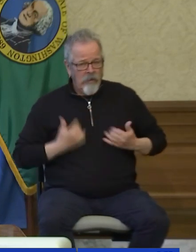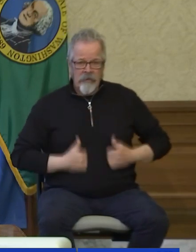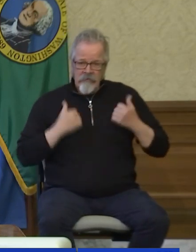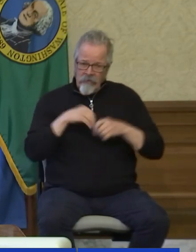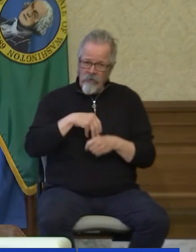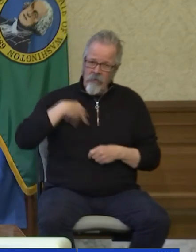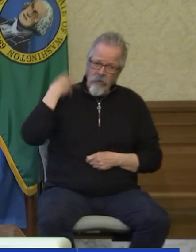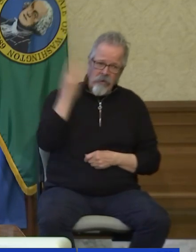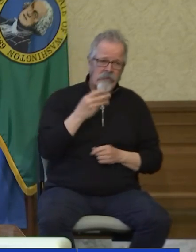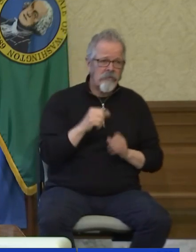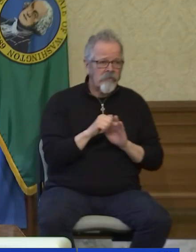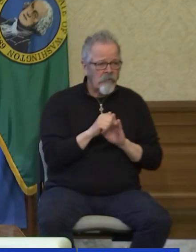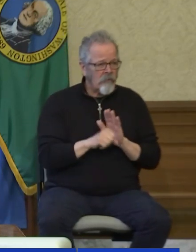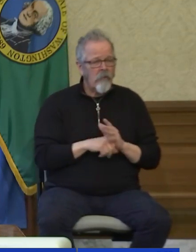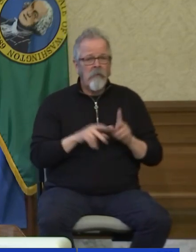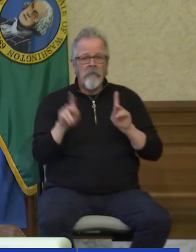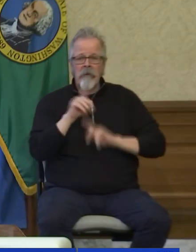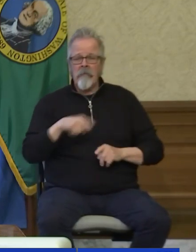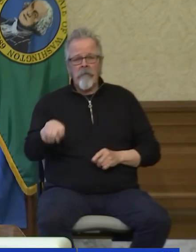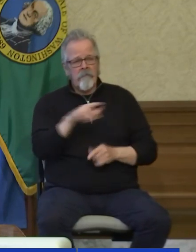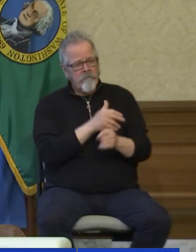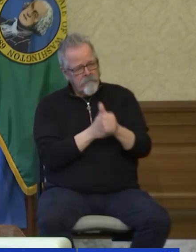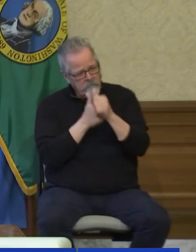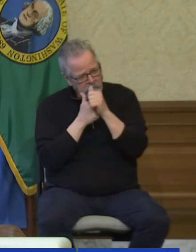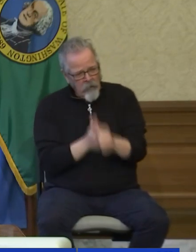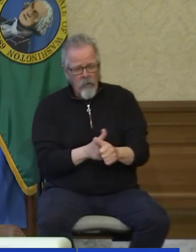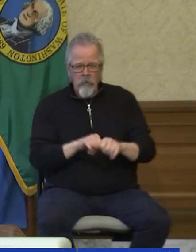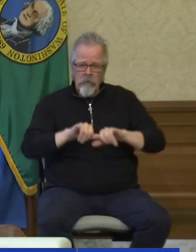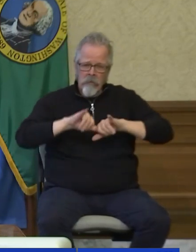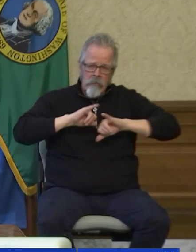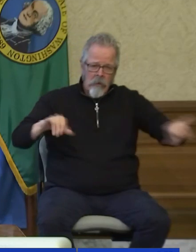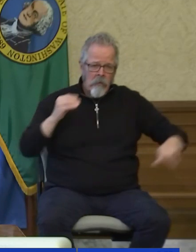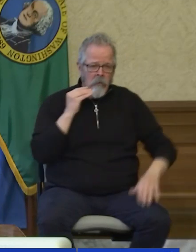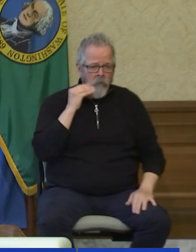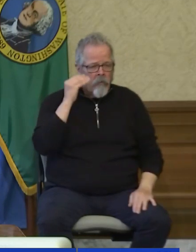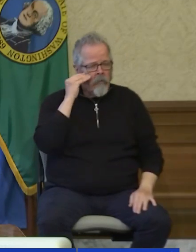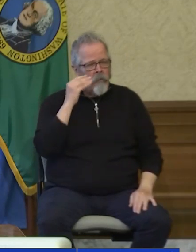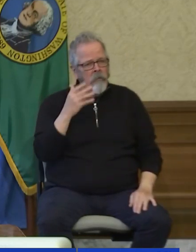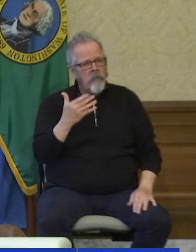success. But this remains a very precarious situation,